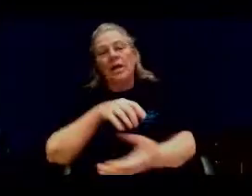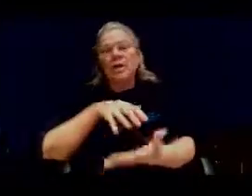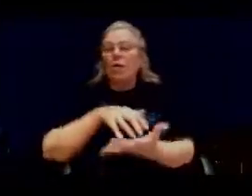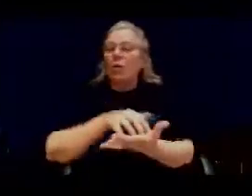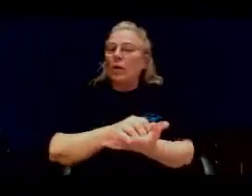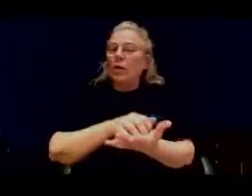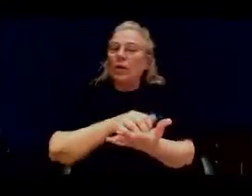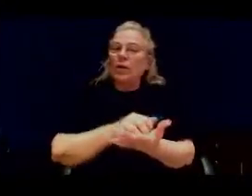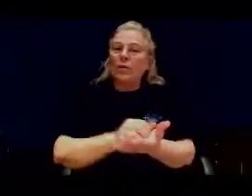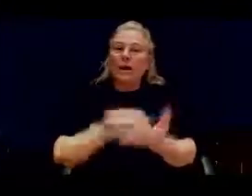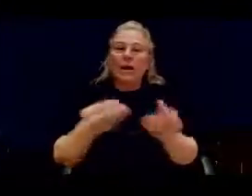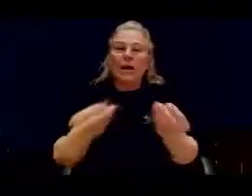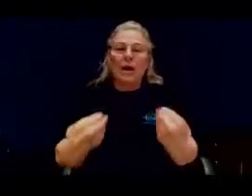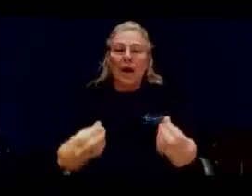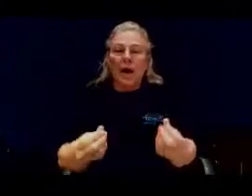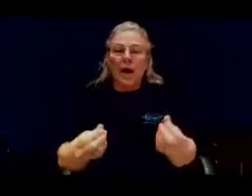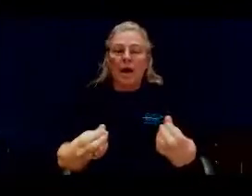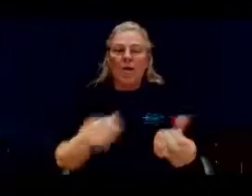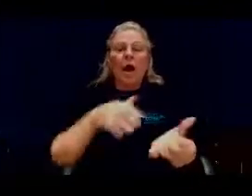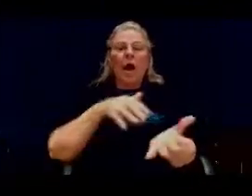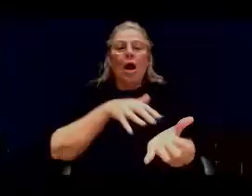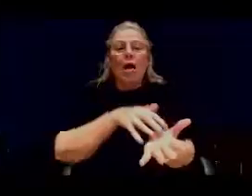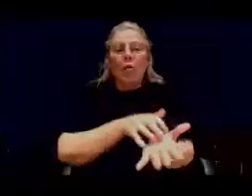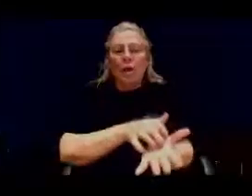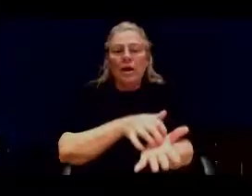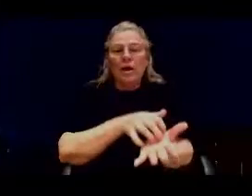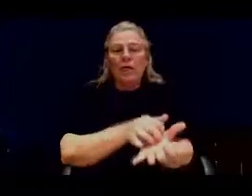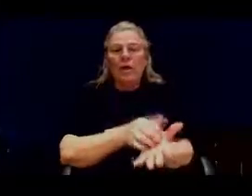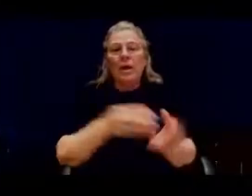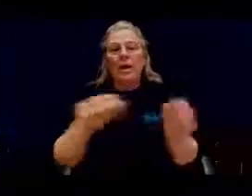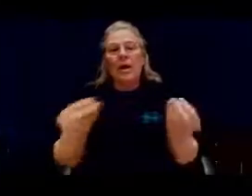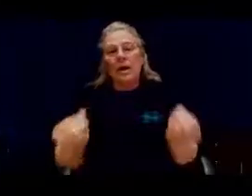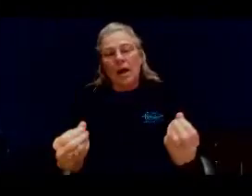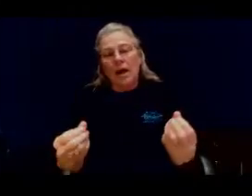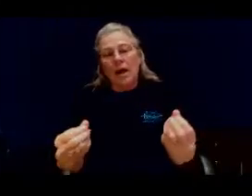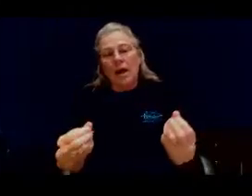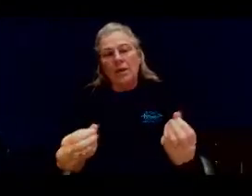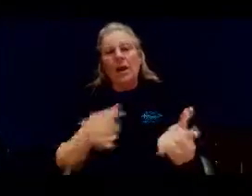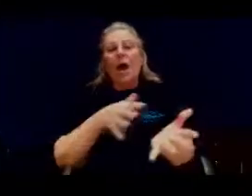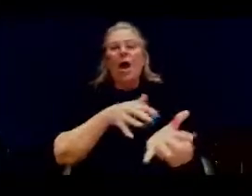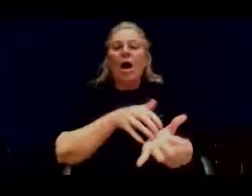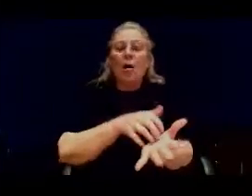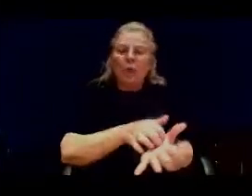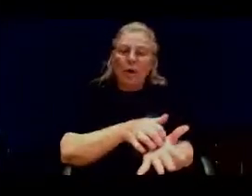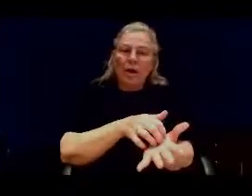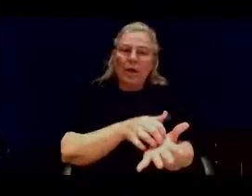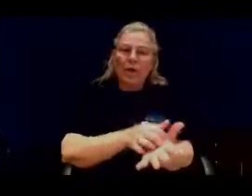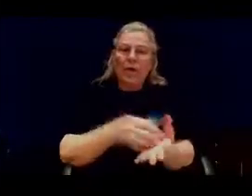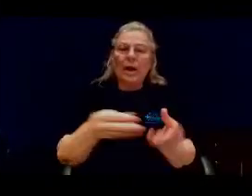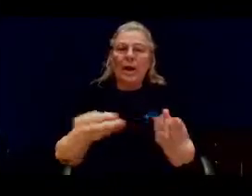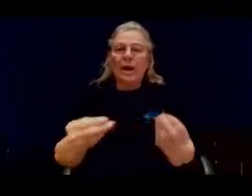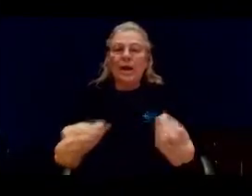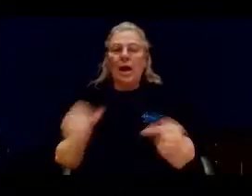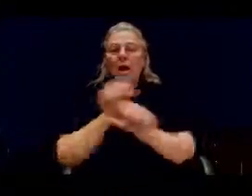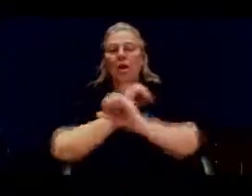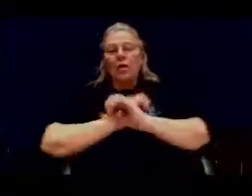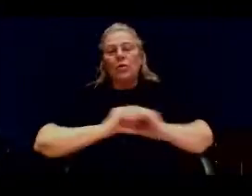a weary land, a weary land, a weary land.